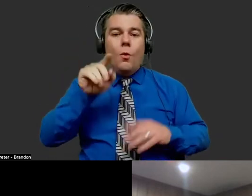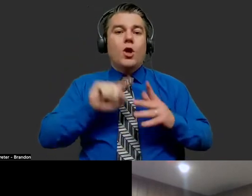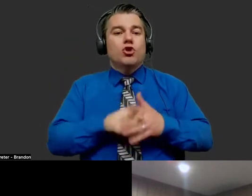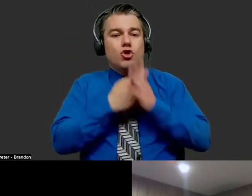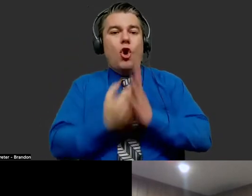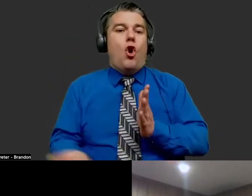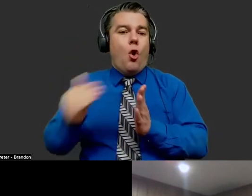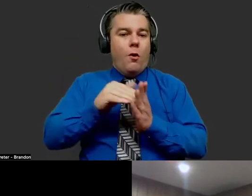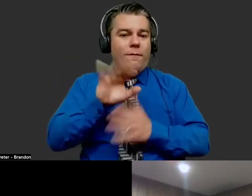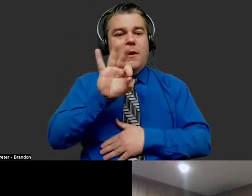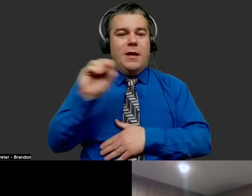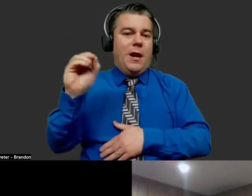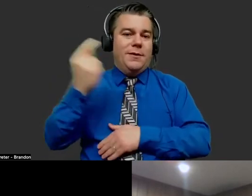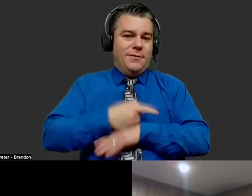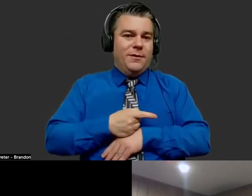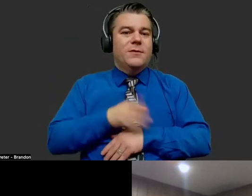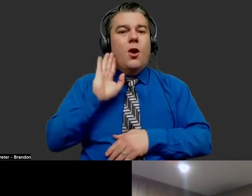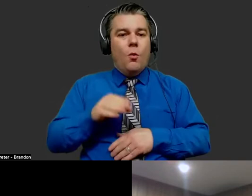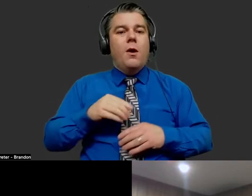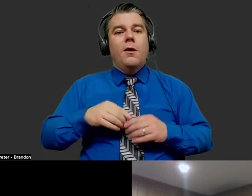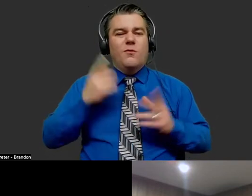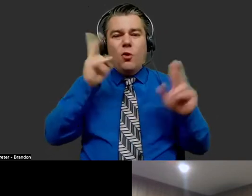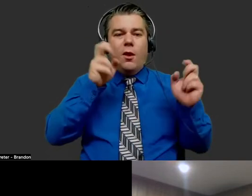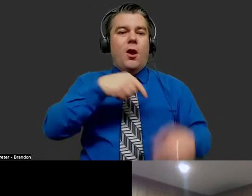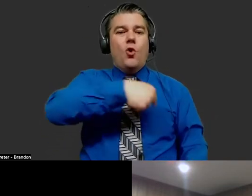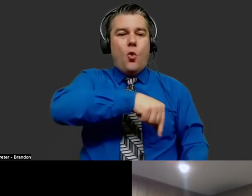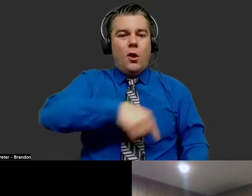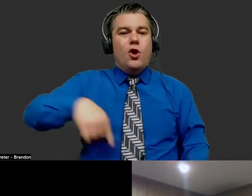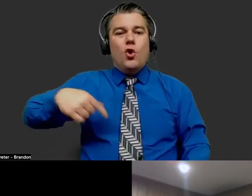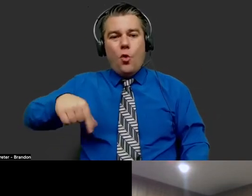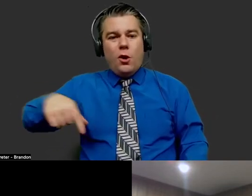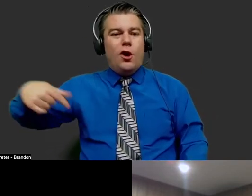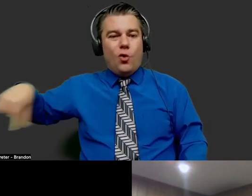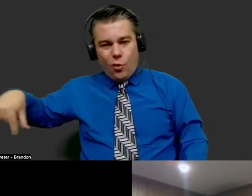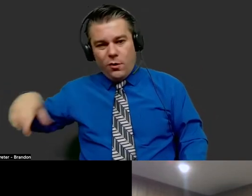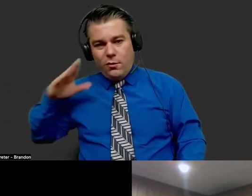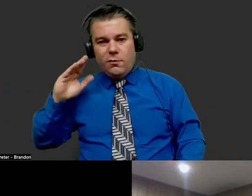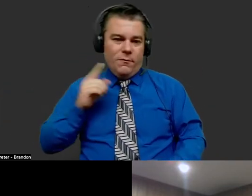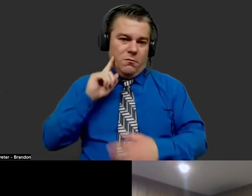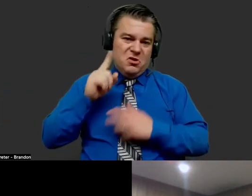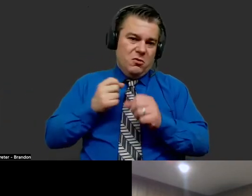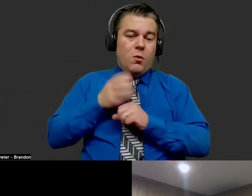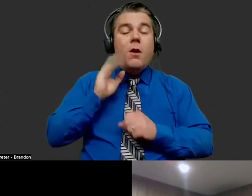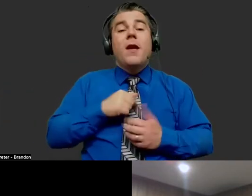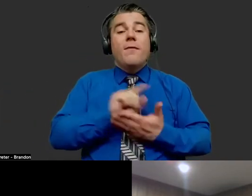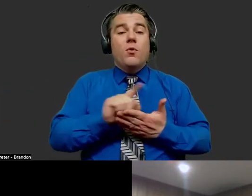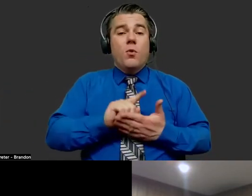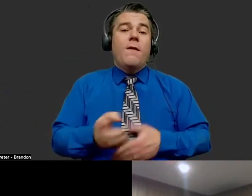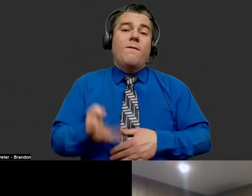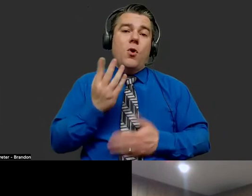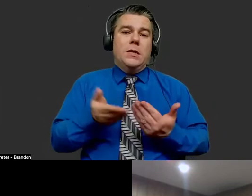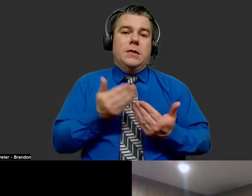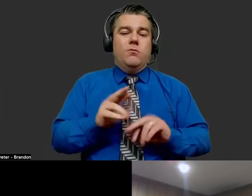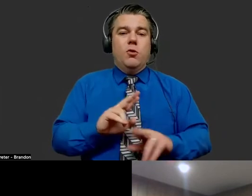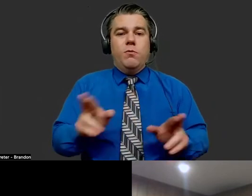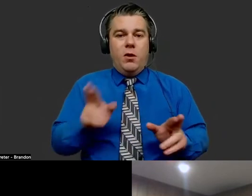every 90 days. So they're going to go in quarters, which I think is great. Each week offers 4 easy prepare recipes to pair